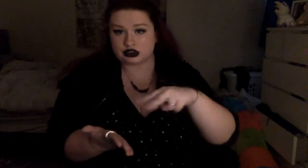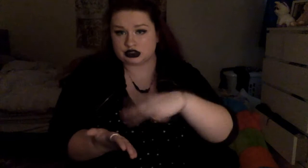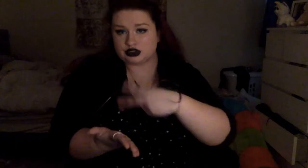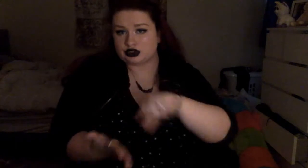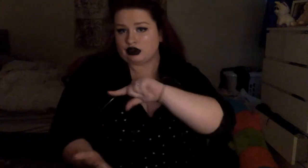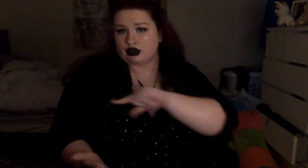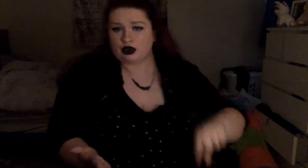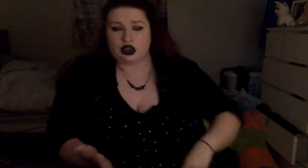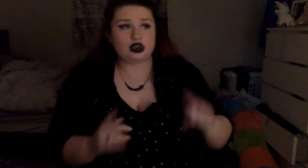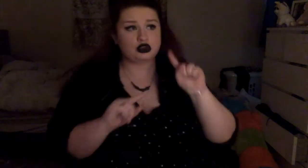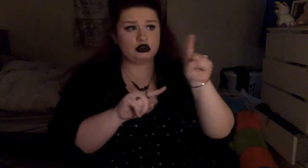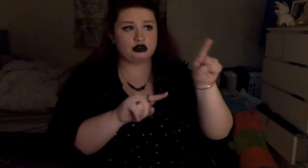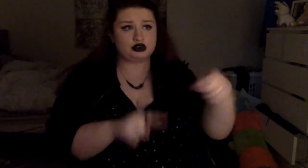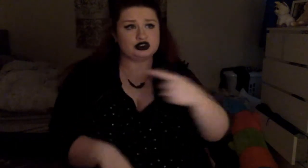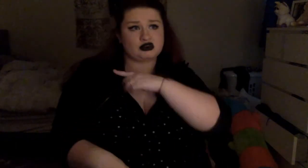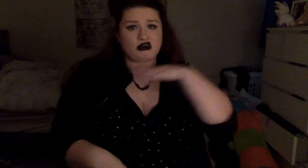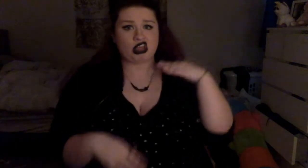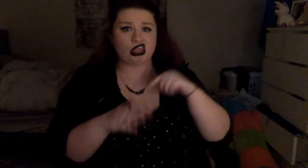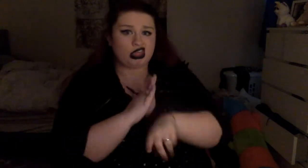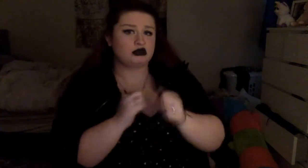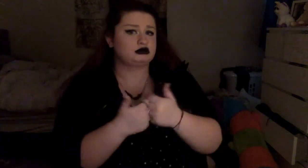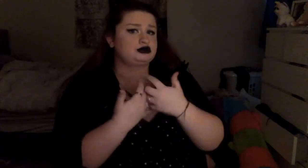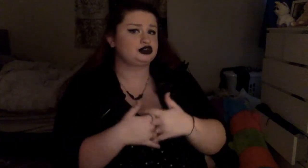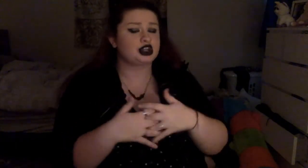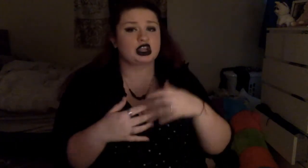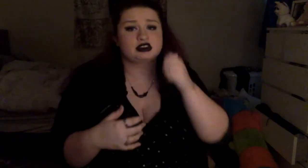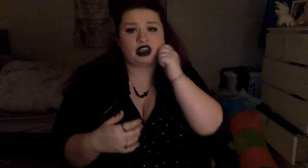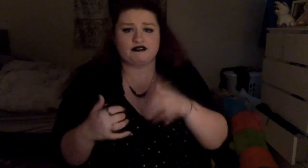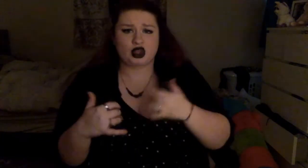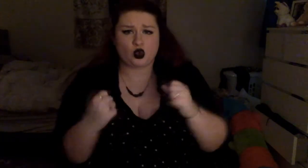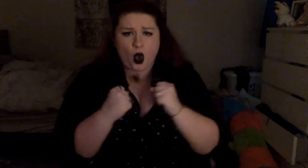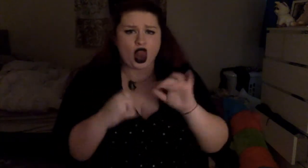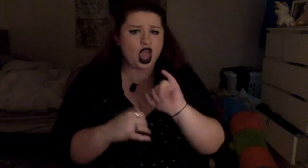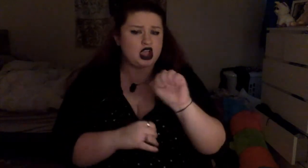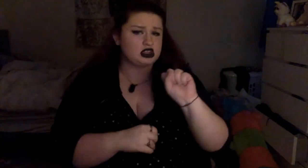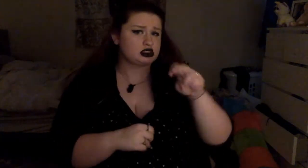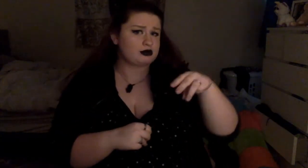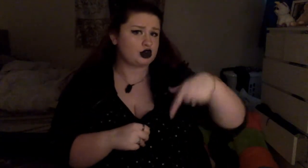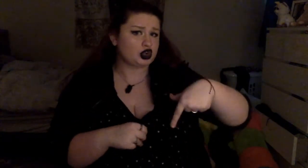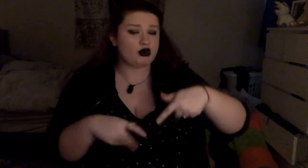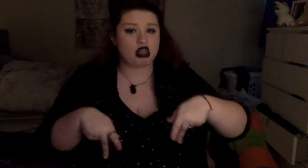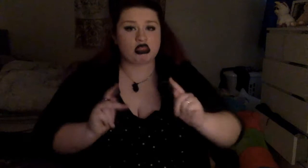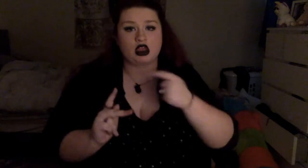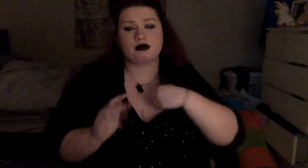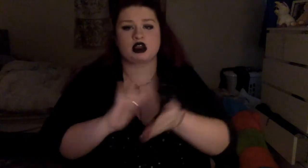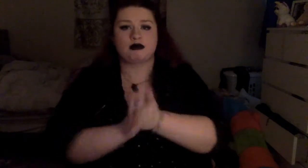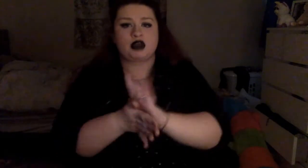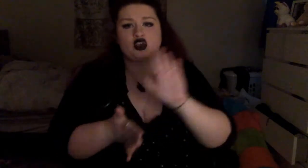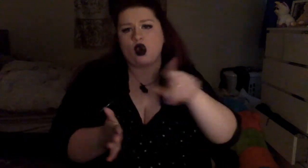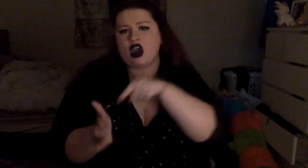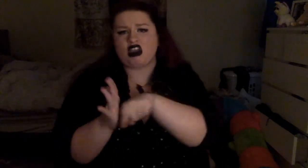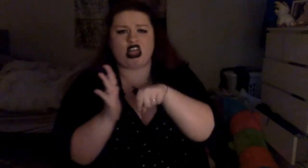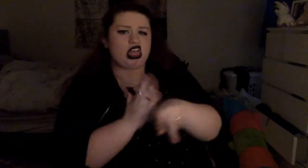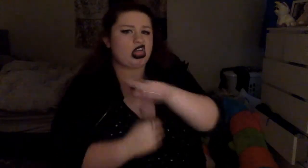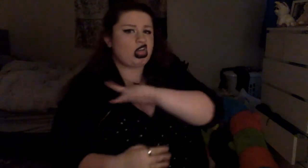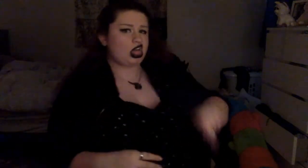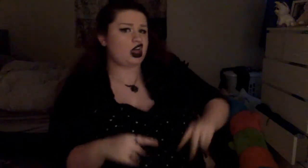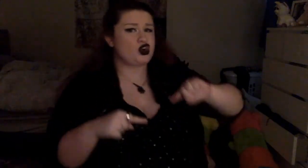Double disco queen, heading to the guillotine. Skin at school is Steve McQueen. Let me be your killer king. It